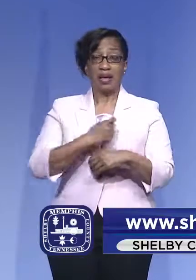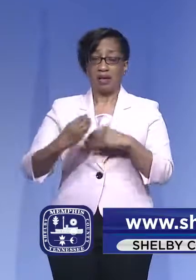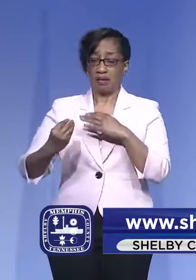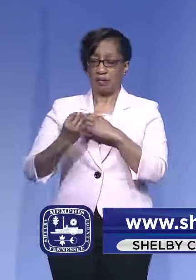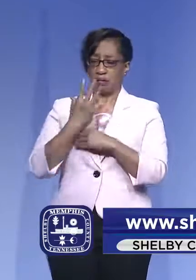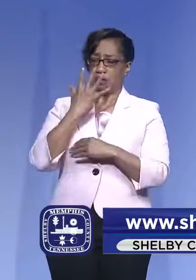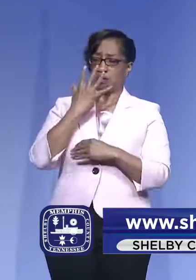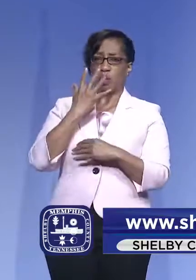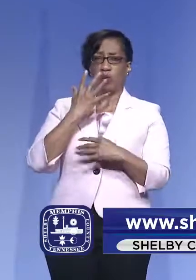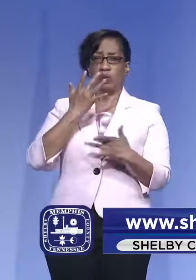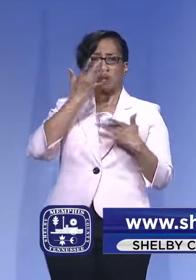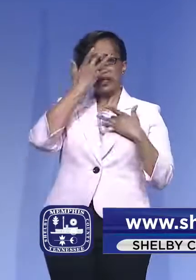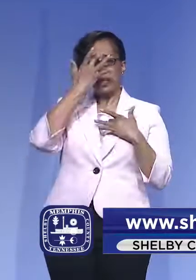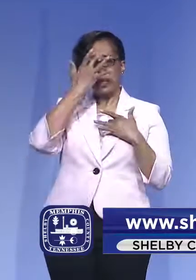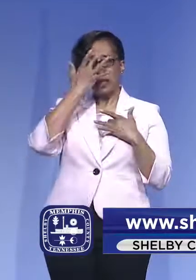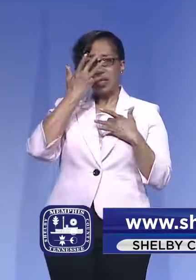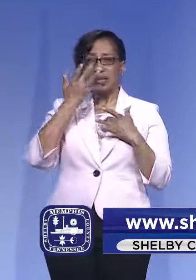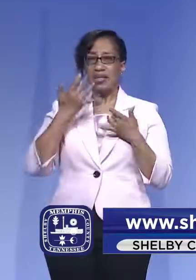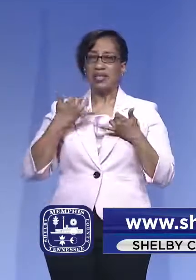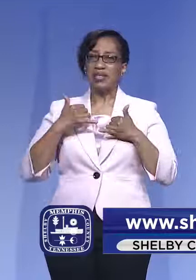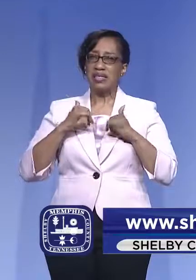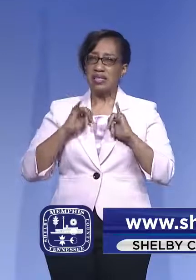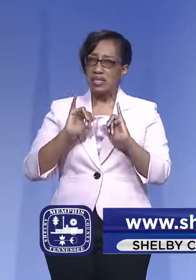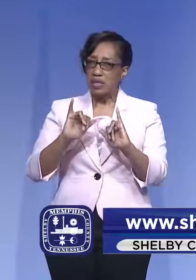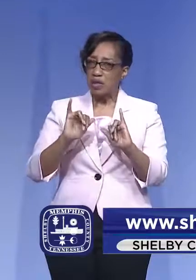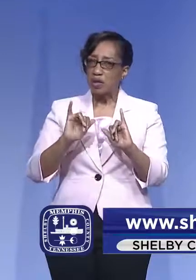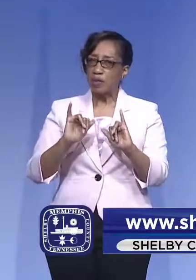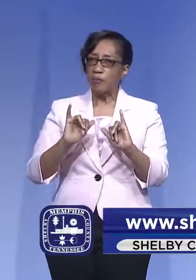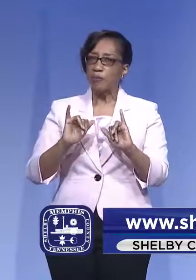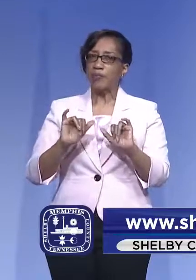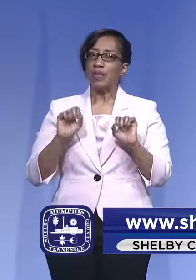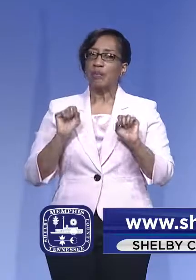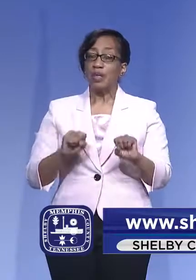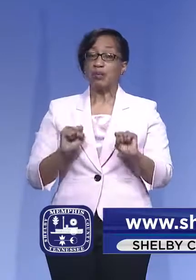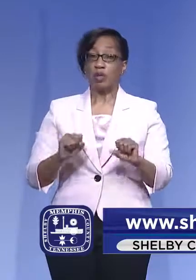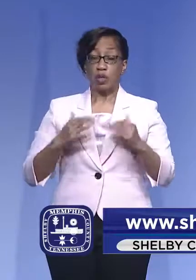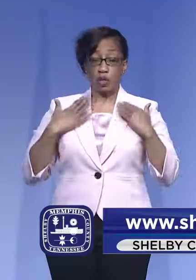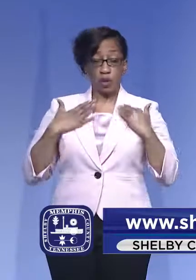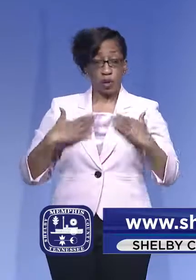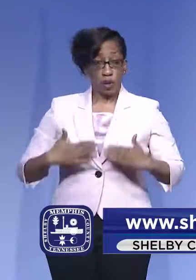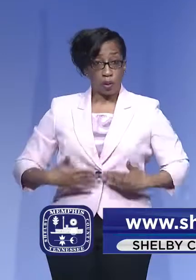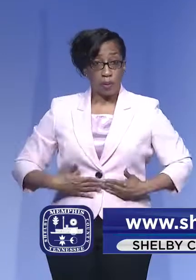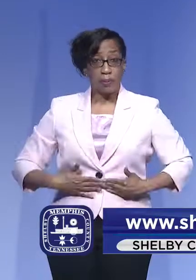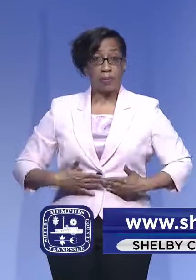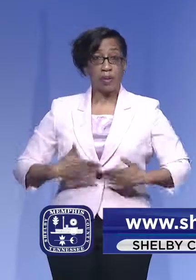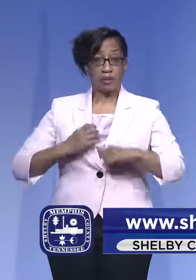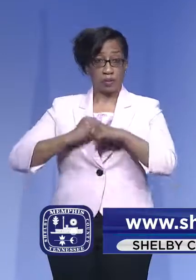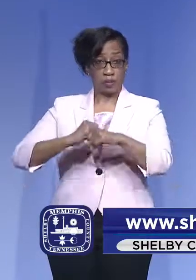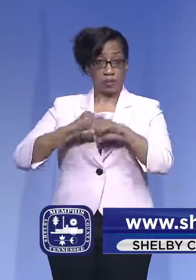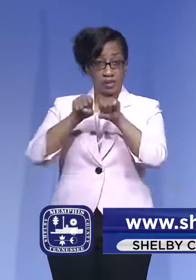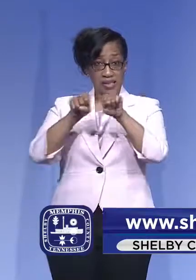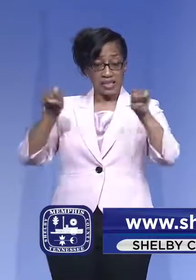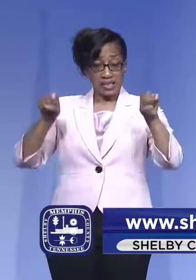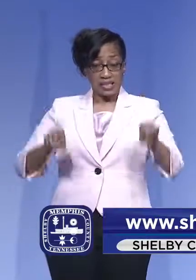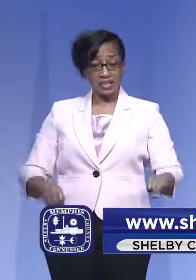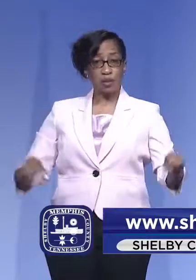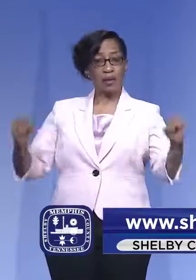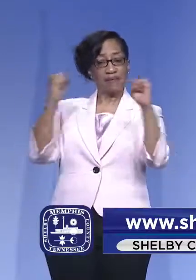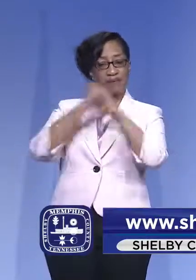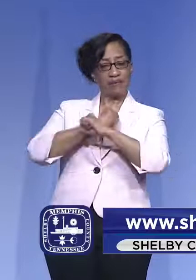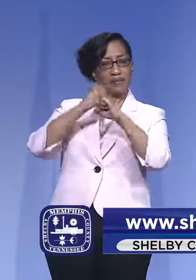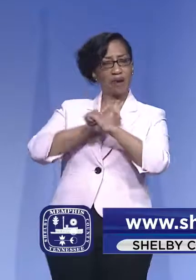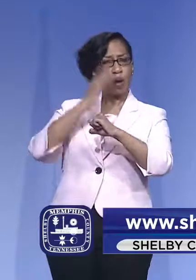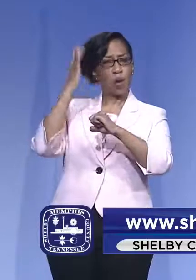with that virus, it's still very, very likely that your body's immune system can fight that because it's been charged